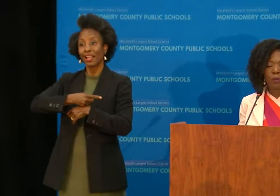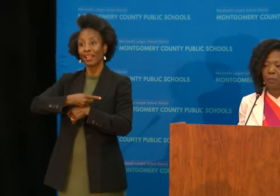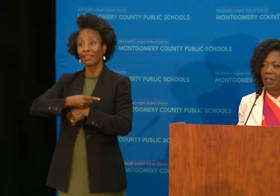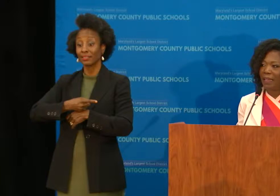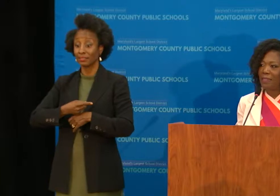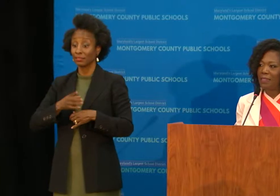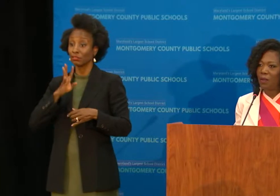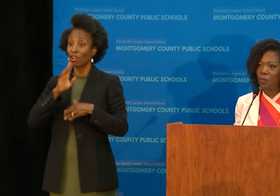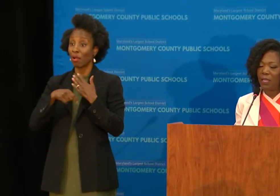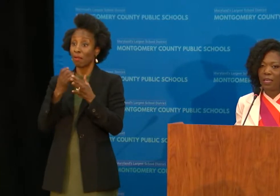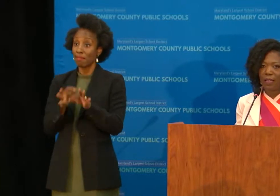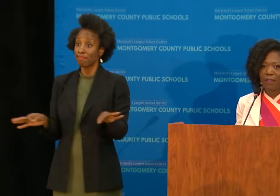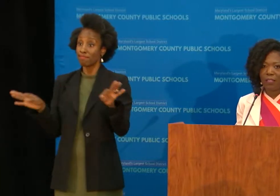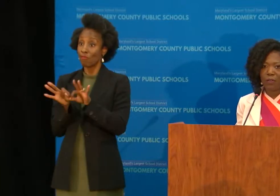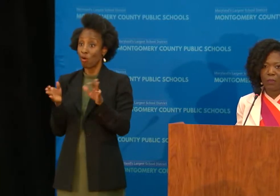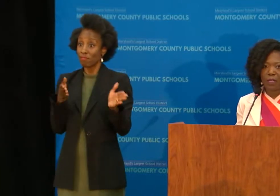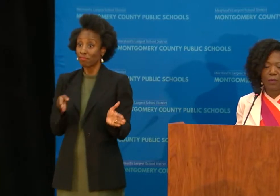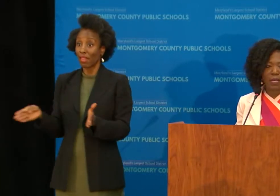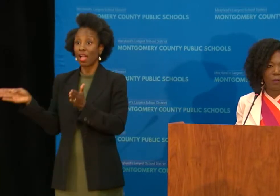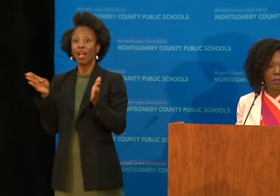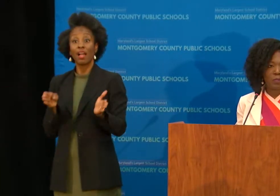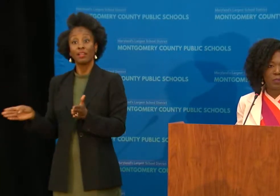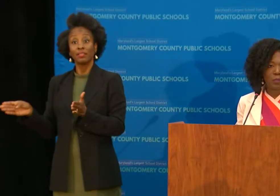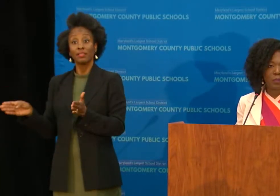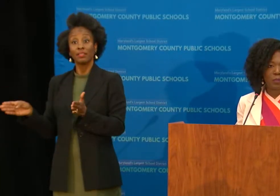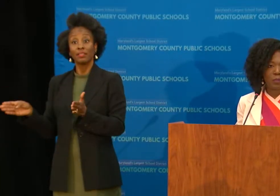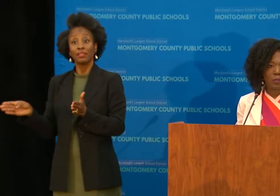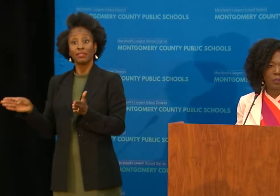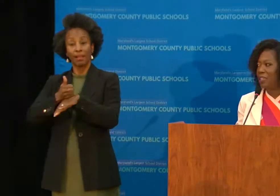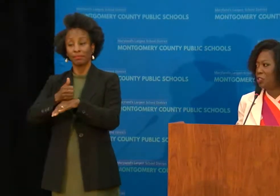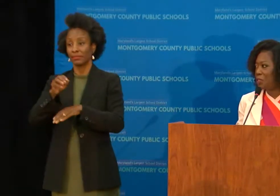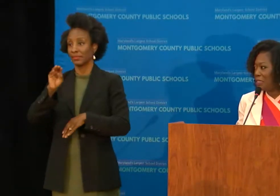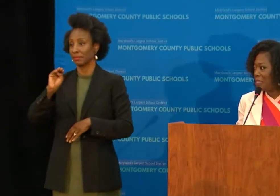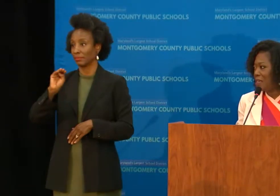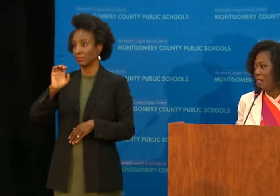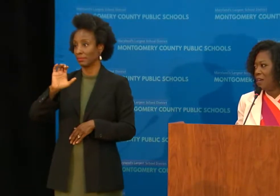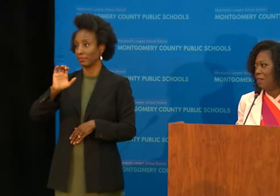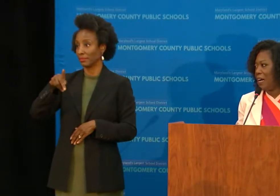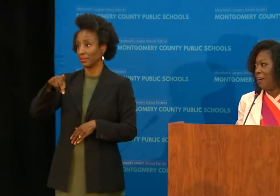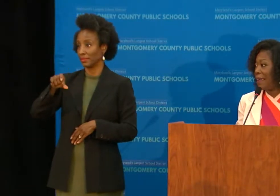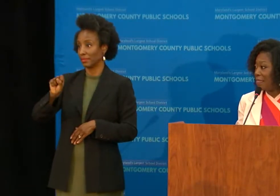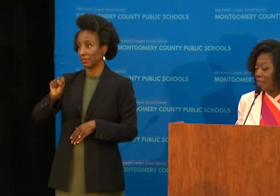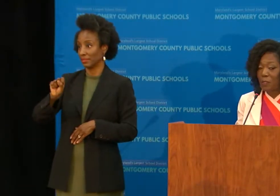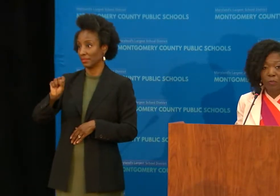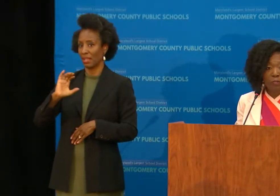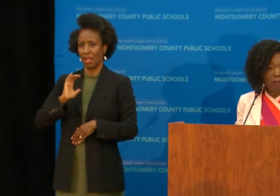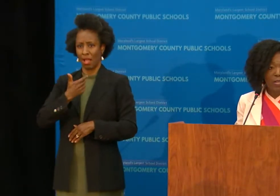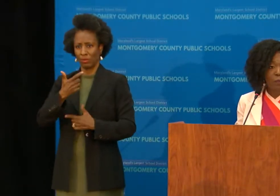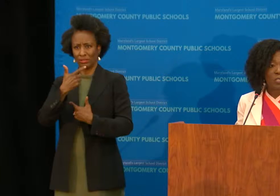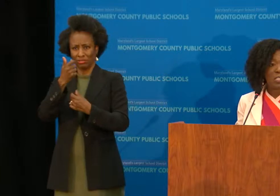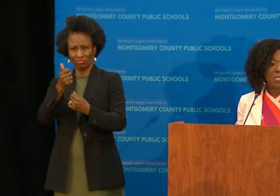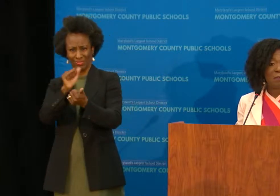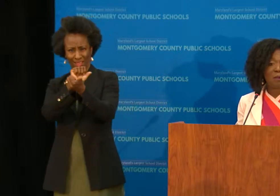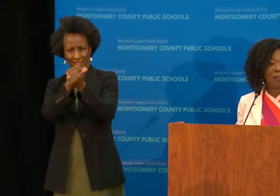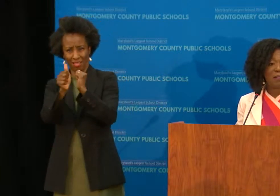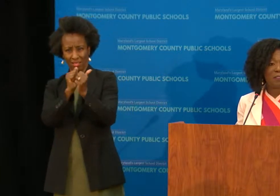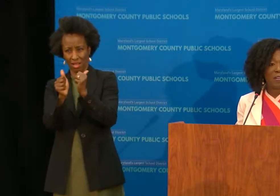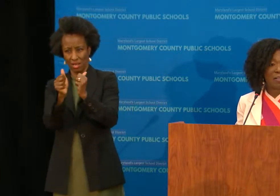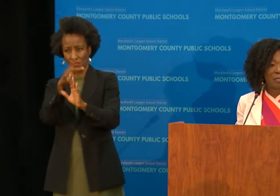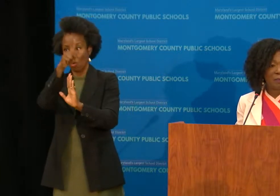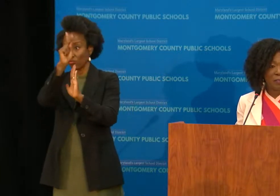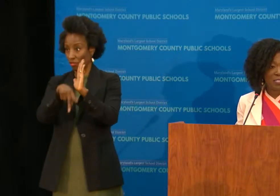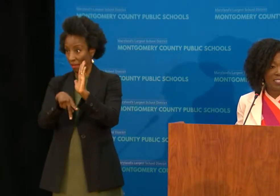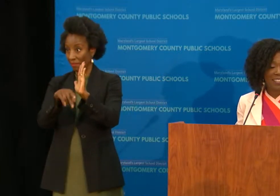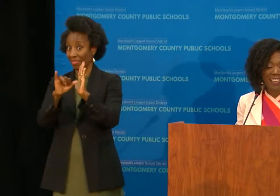some really important plans that we have here in Montgomery County Public Schools to protect the interest of our athletics program, which is a part